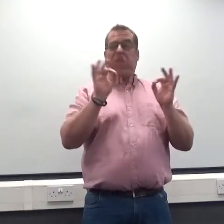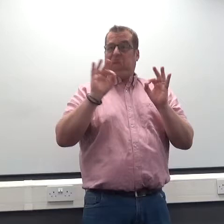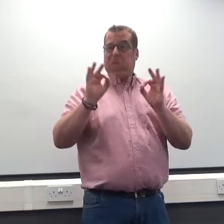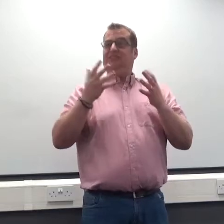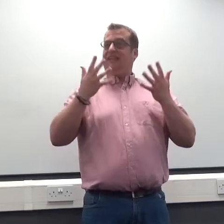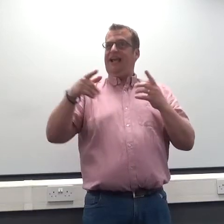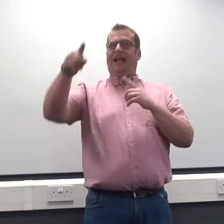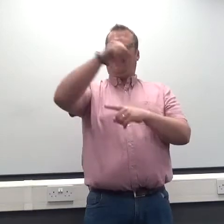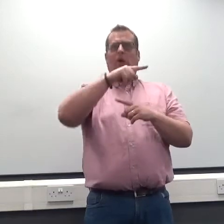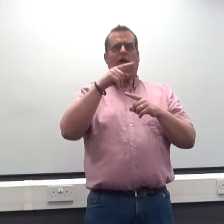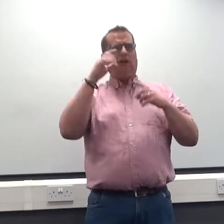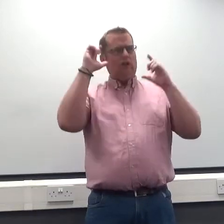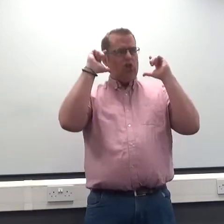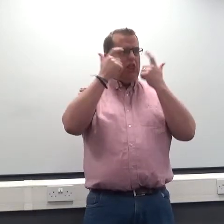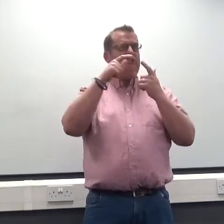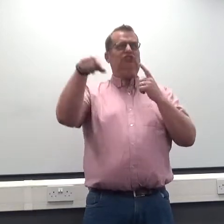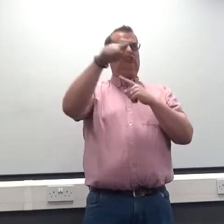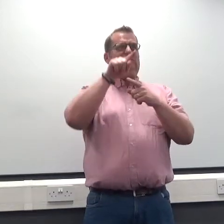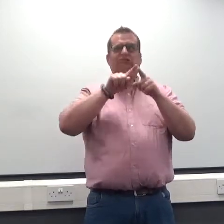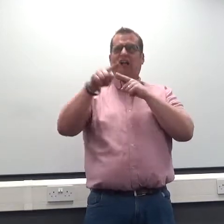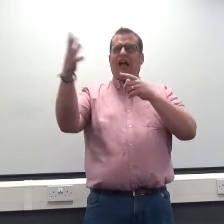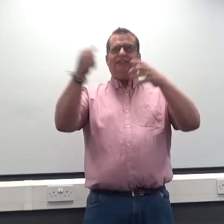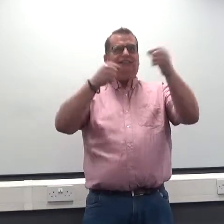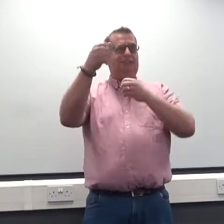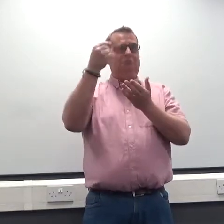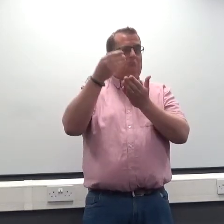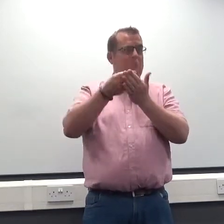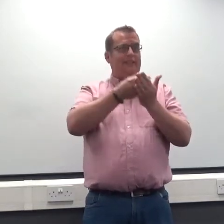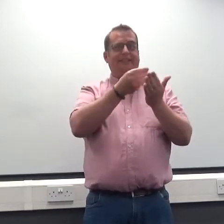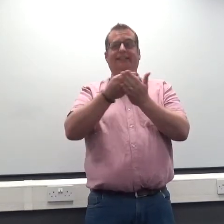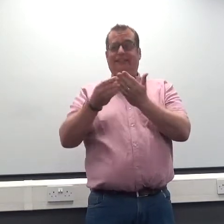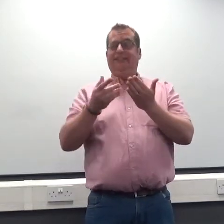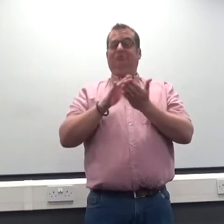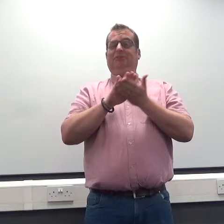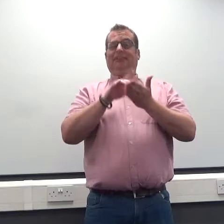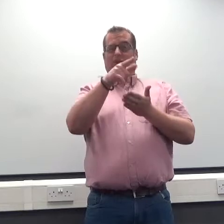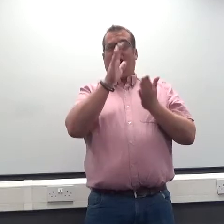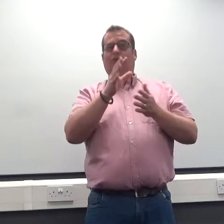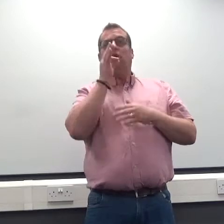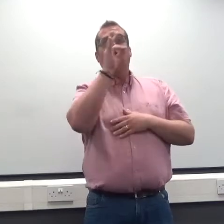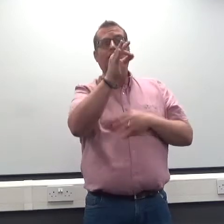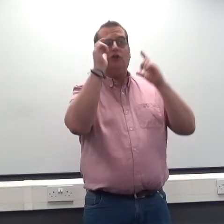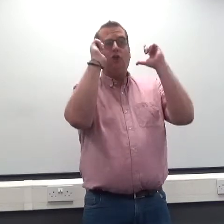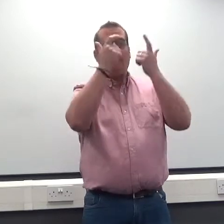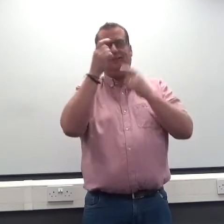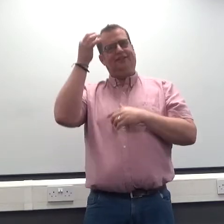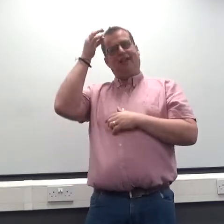for an interpreter nowadays, and they have budgets allocated for that. And colleges will use that funding in order to pay